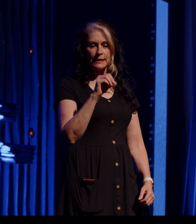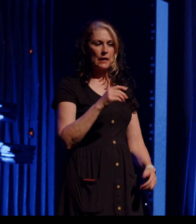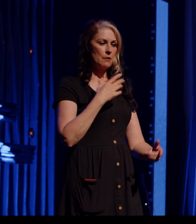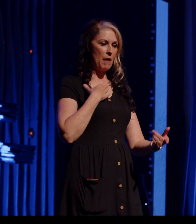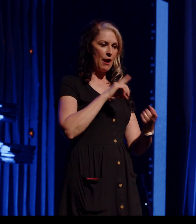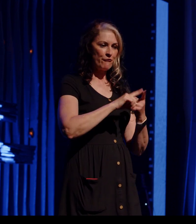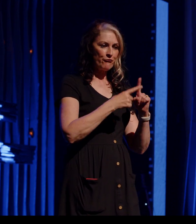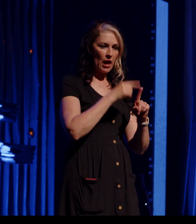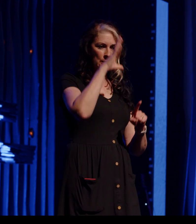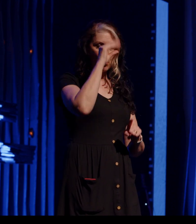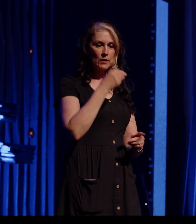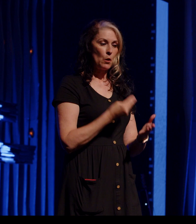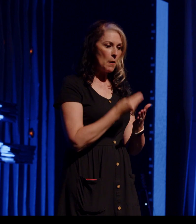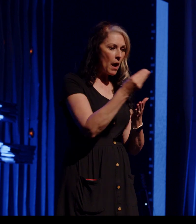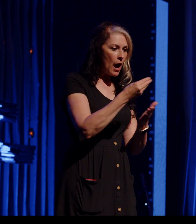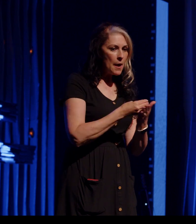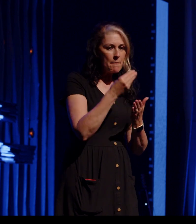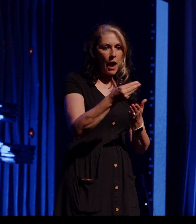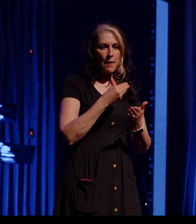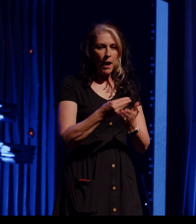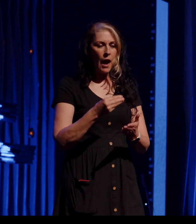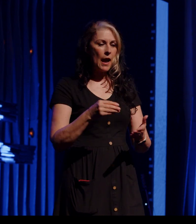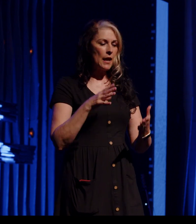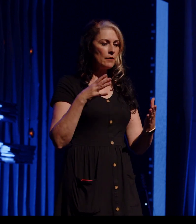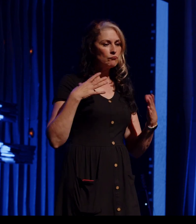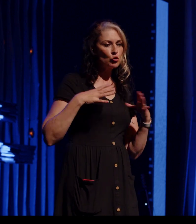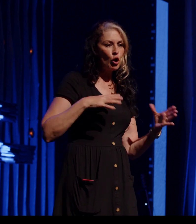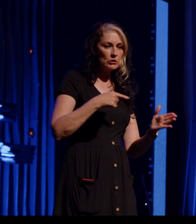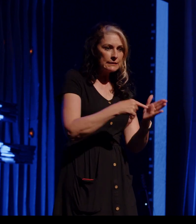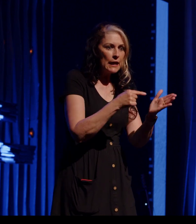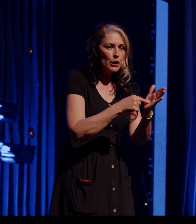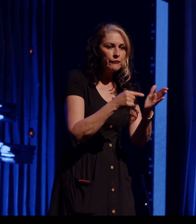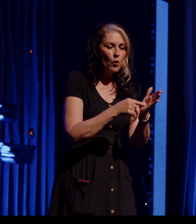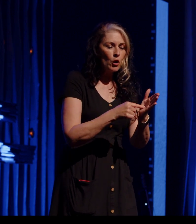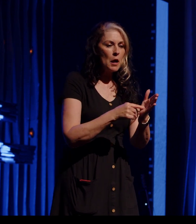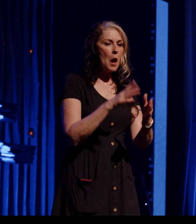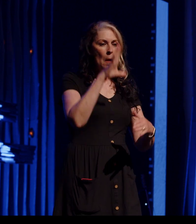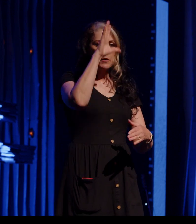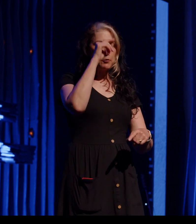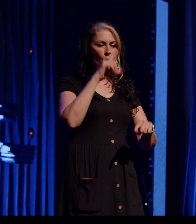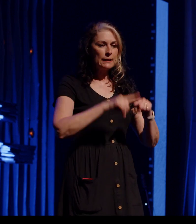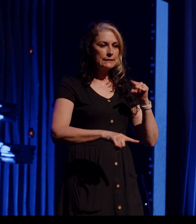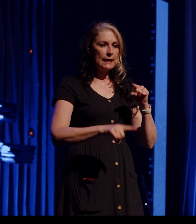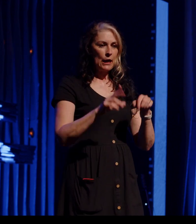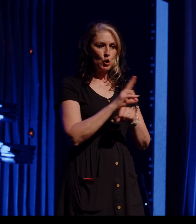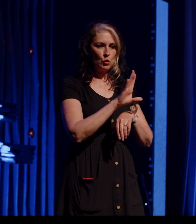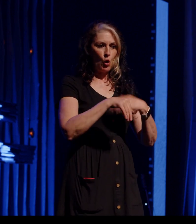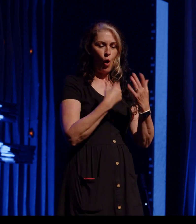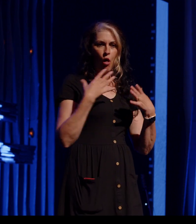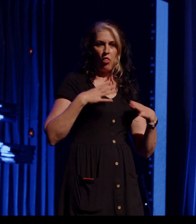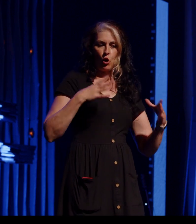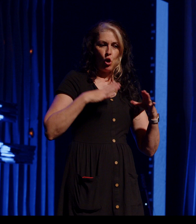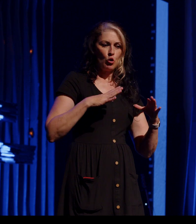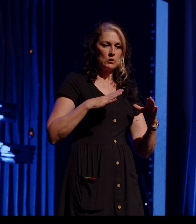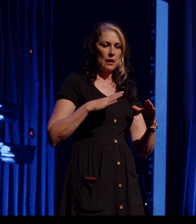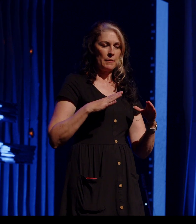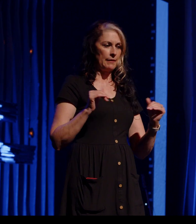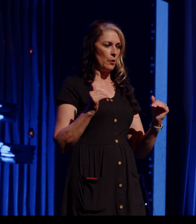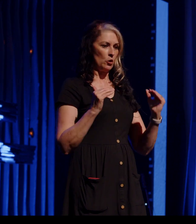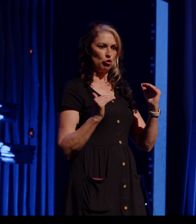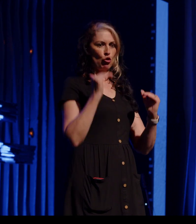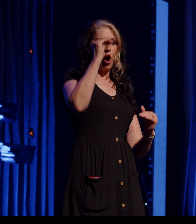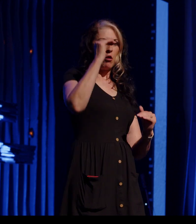And they would buy clothes because they could afford them that their boys never wore. And they were just the same as Dan